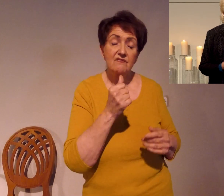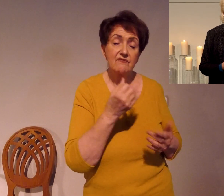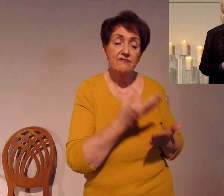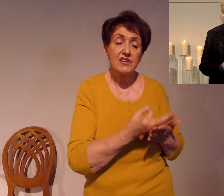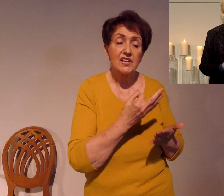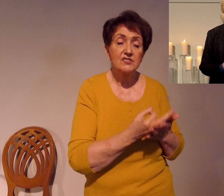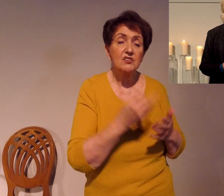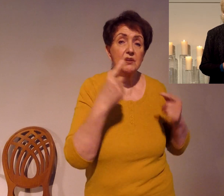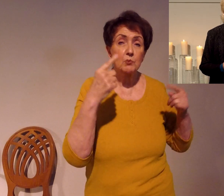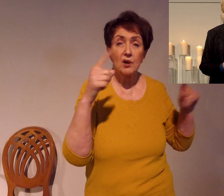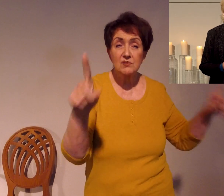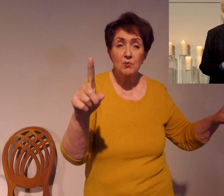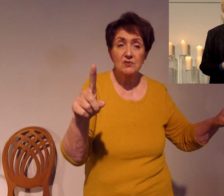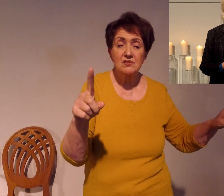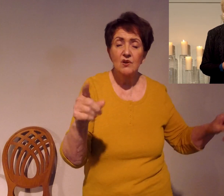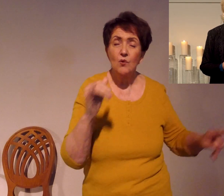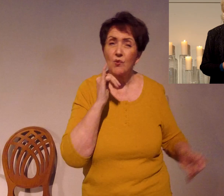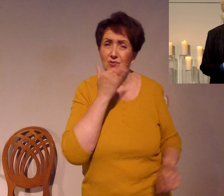with your consciousness?